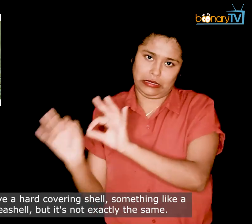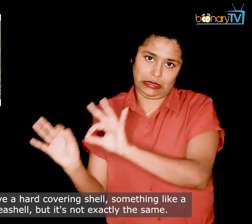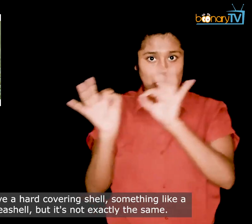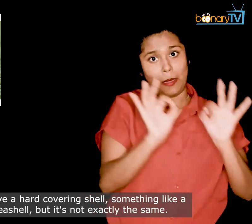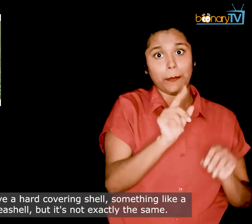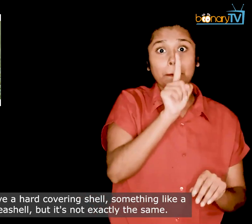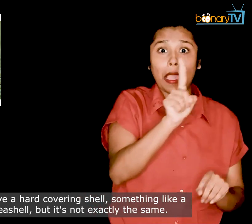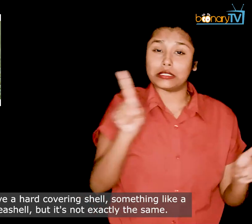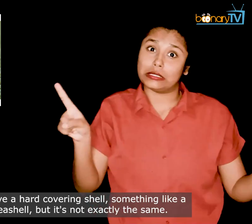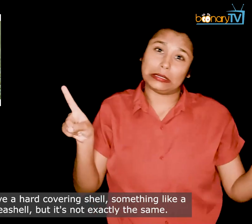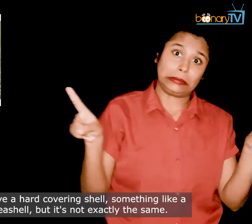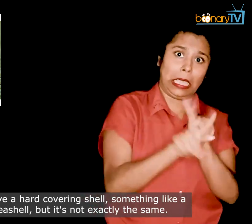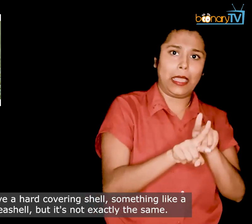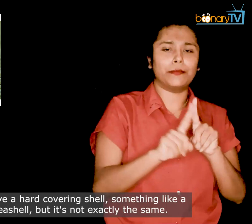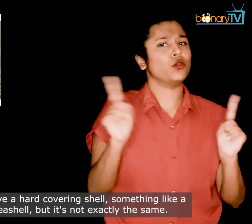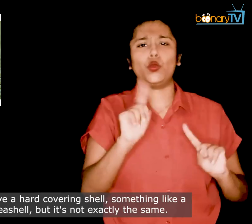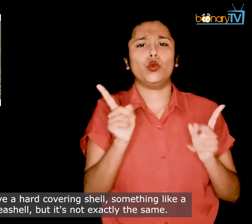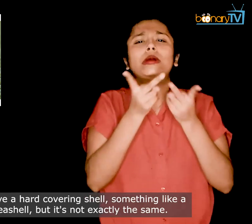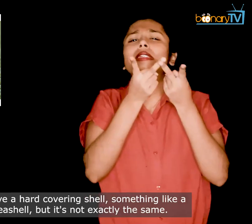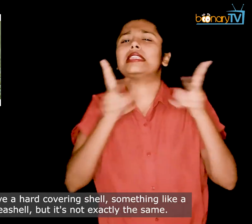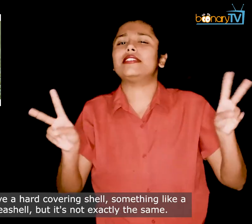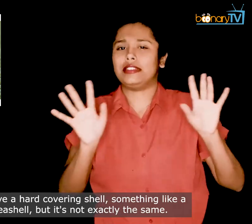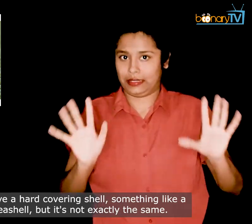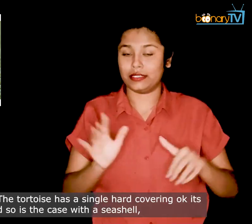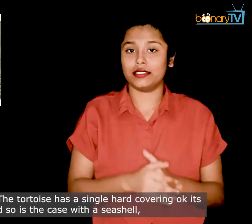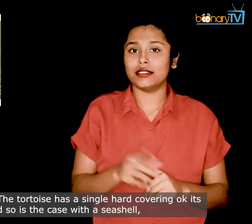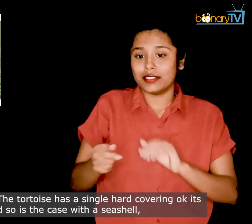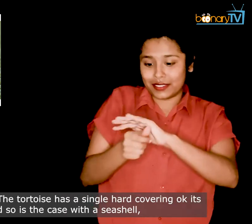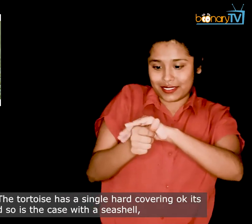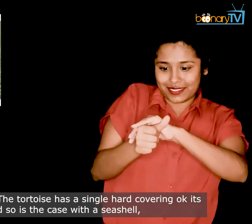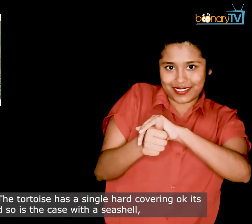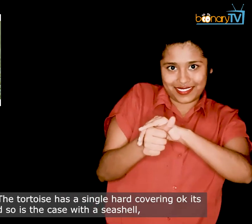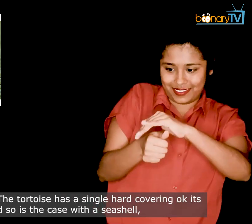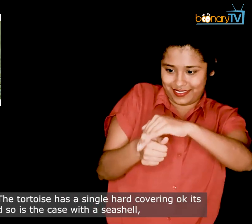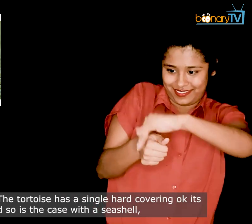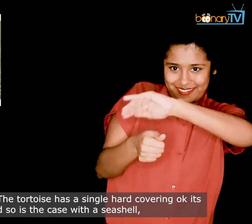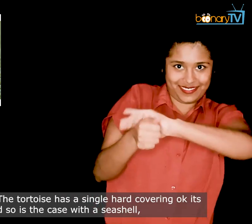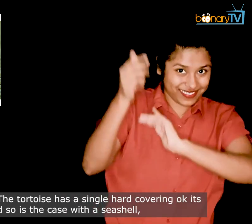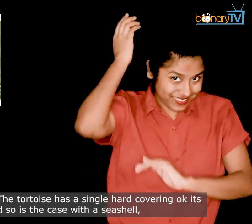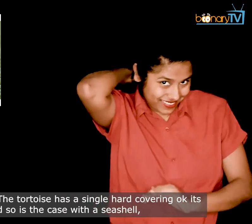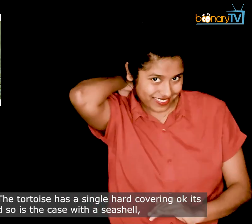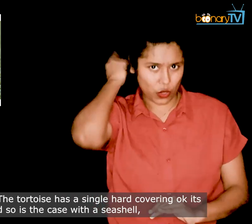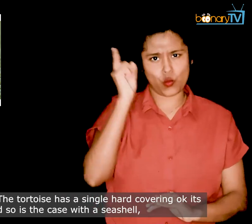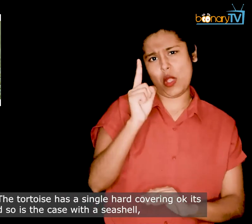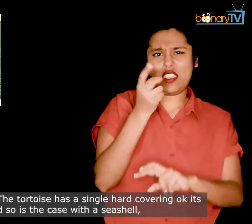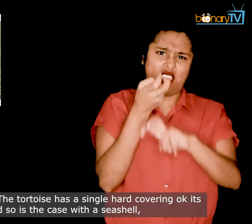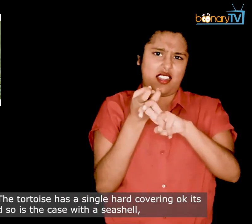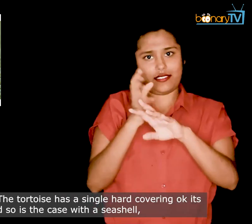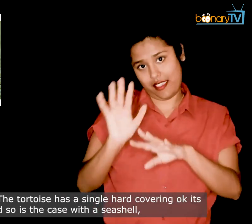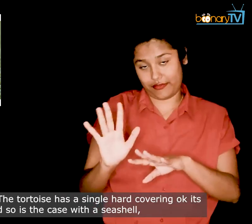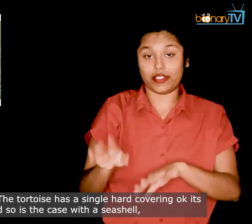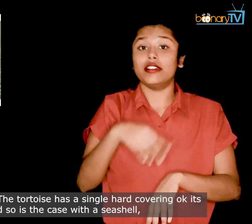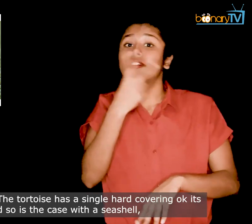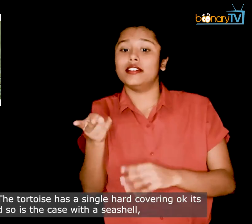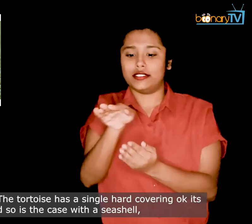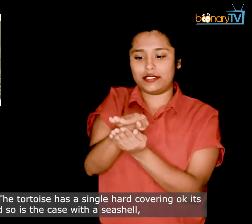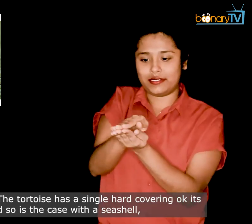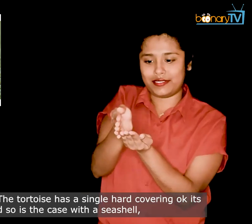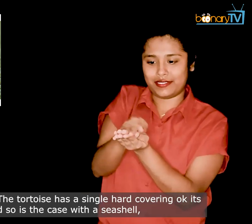But it's not exactly the same. There's a difference. The tortoise has a single hard covering